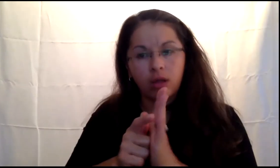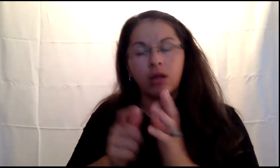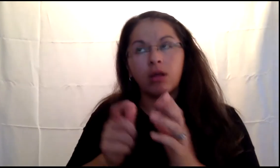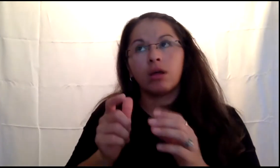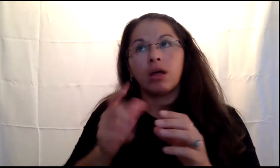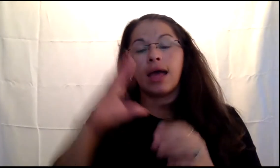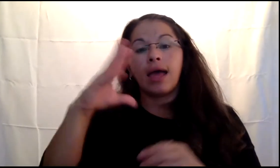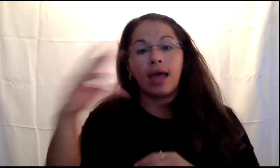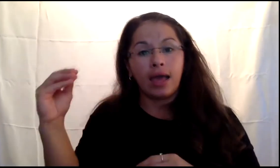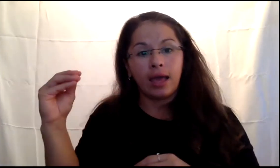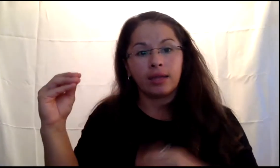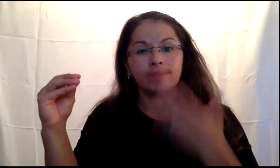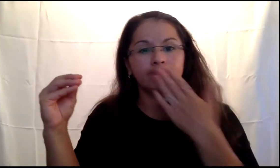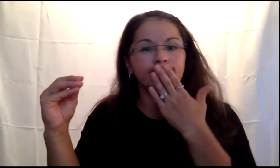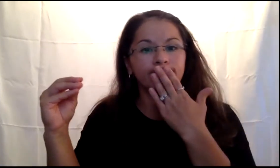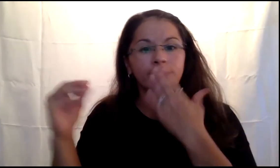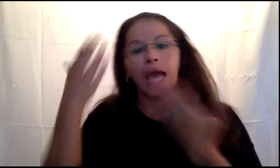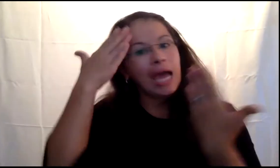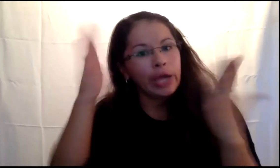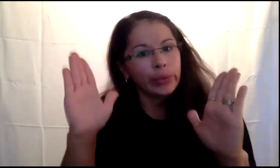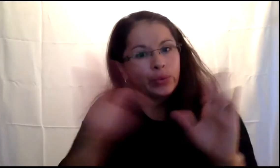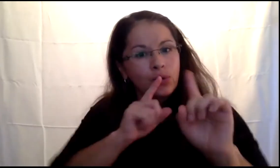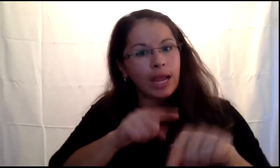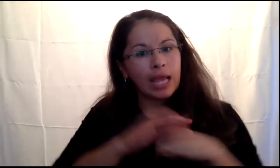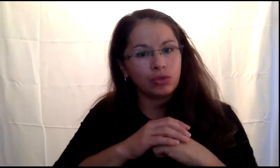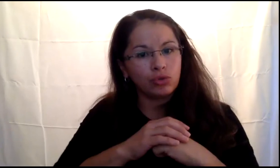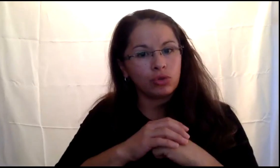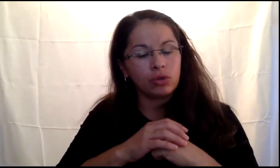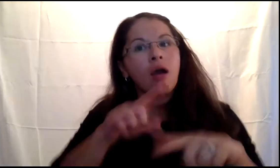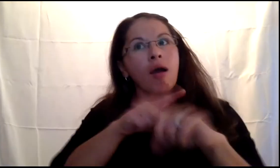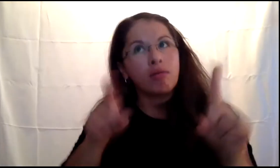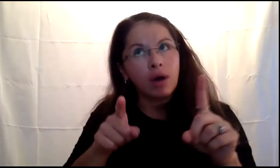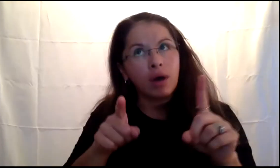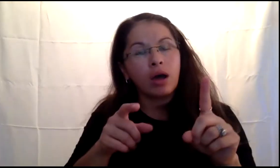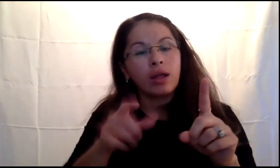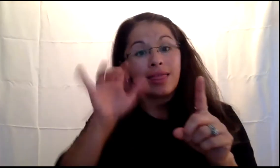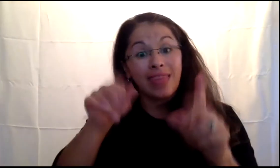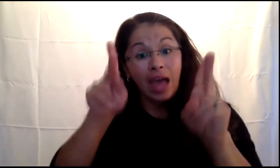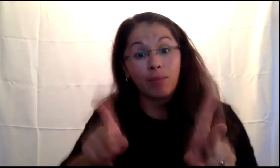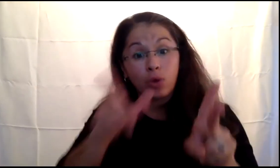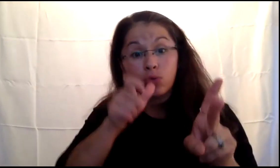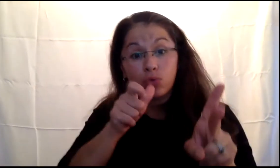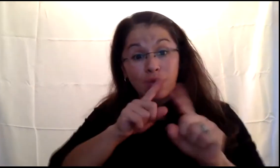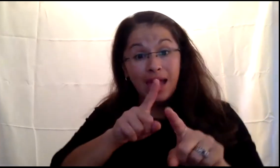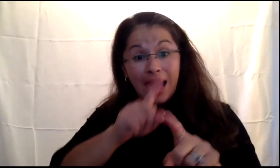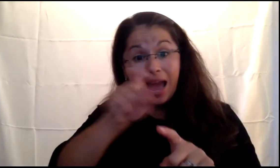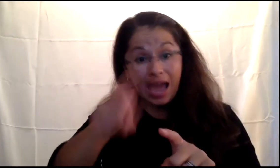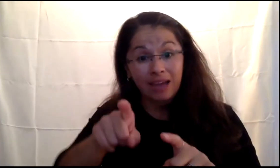you know what, I don't know the answer, but if we could get that person's information, let me look into it and I will respond. And then I